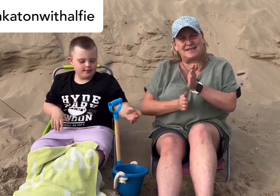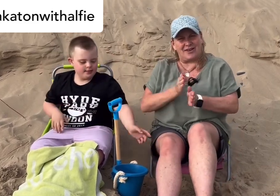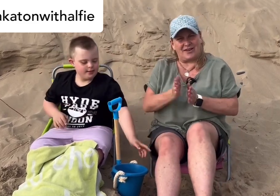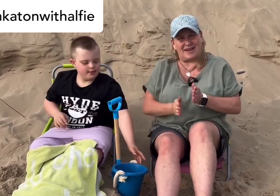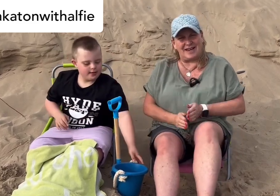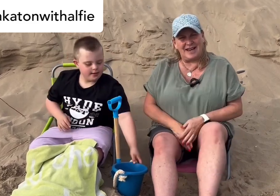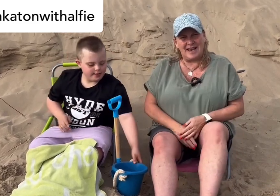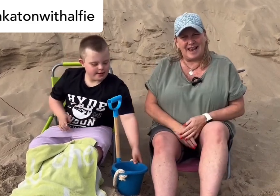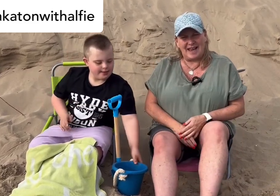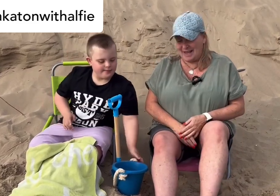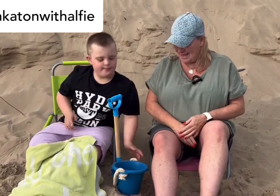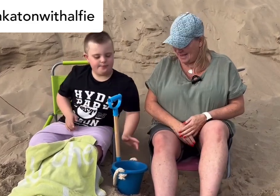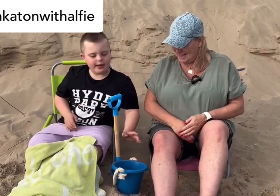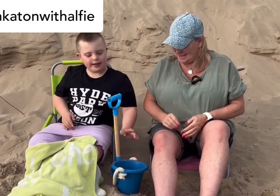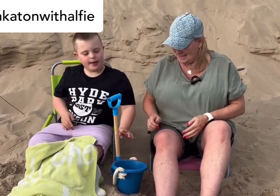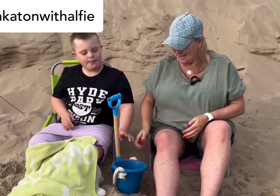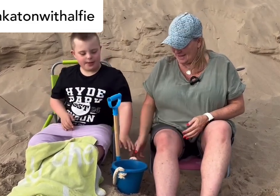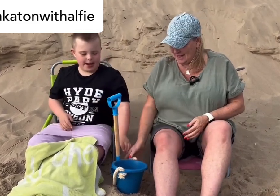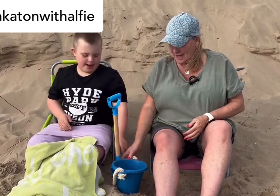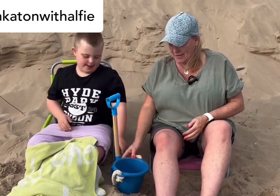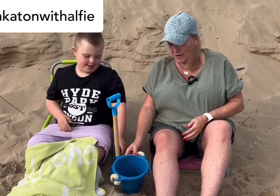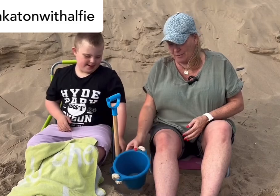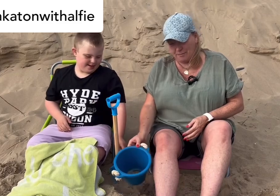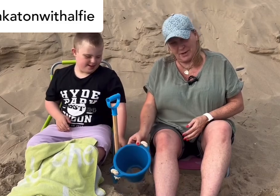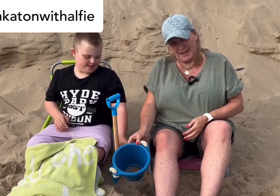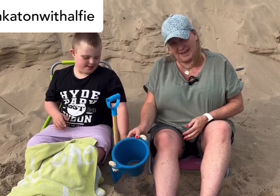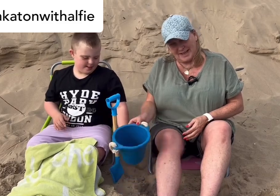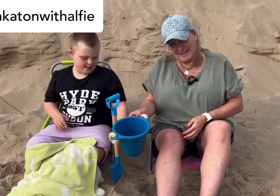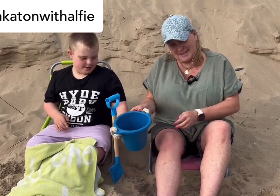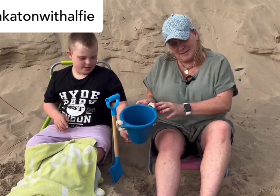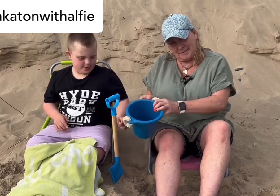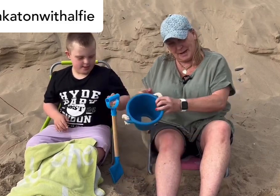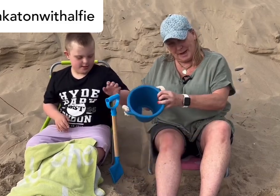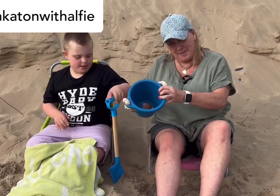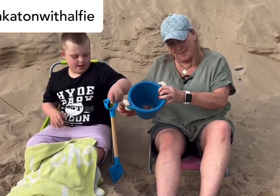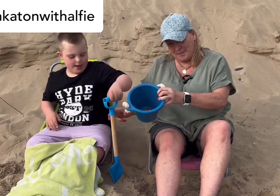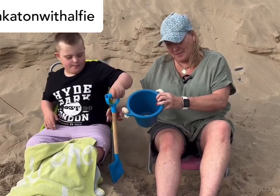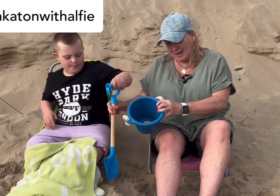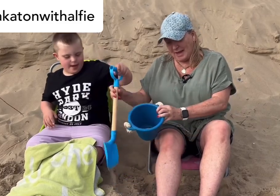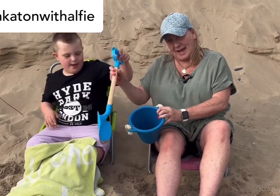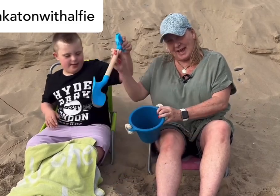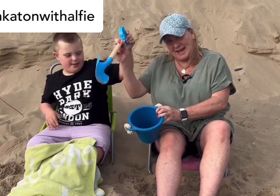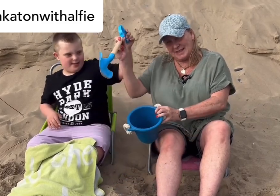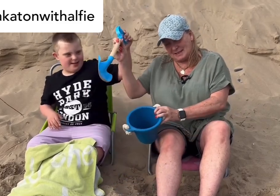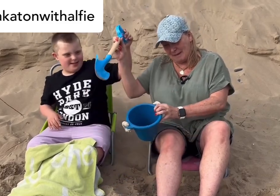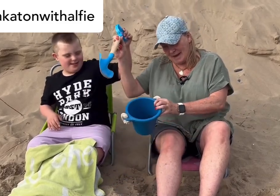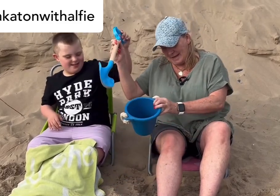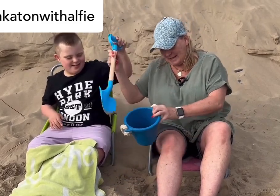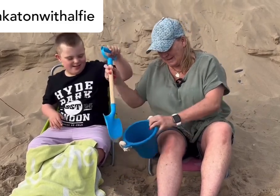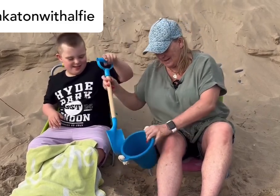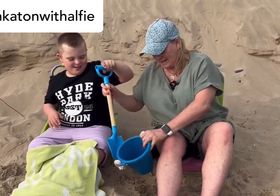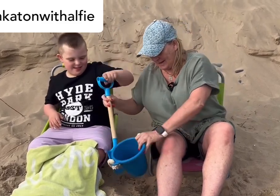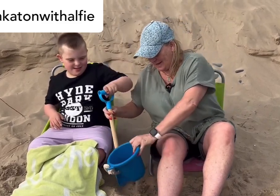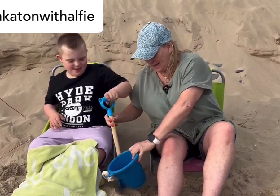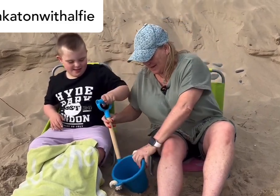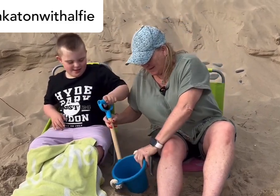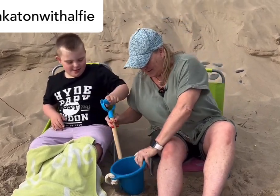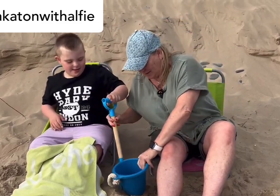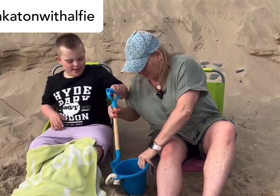sign is bucket bait. We've got bucket, yeah. And bait. And spade. Yeah. So should we show